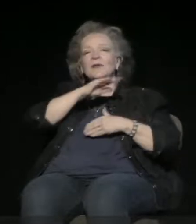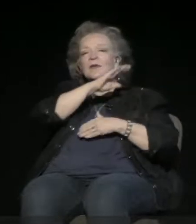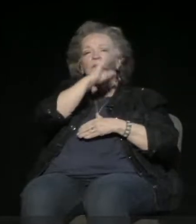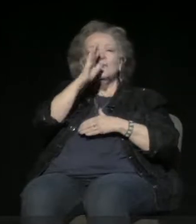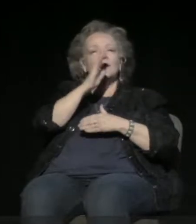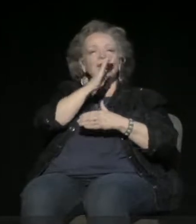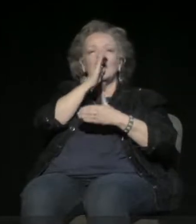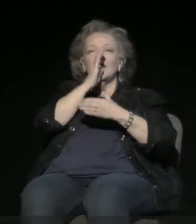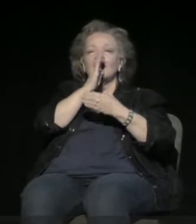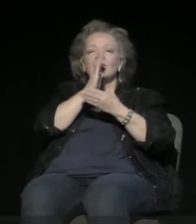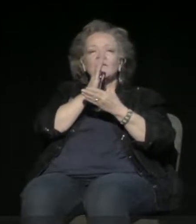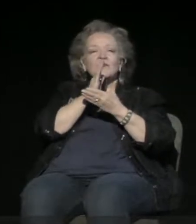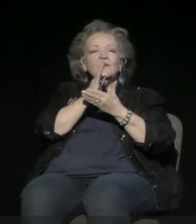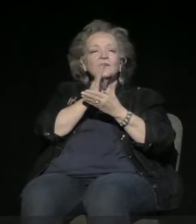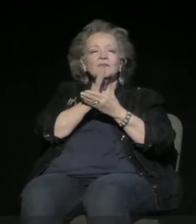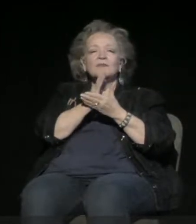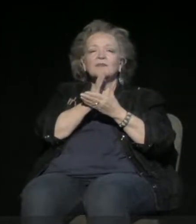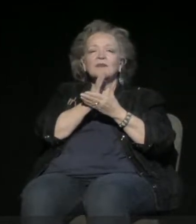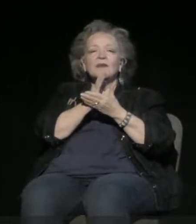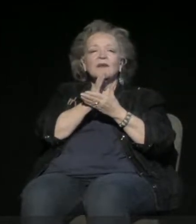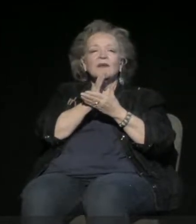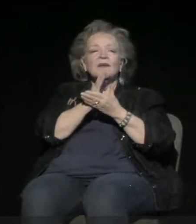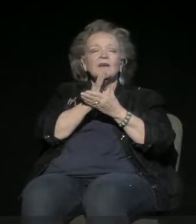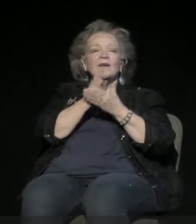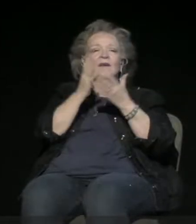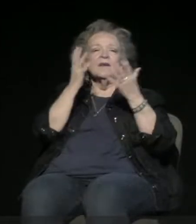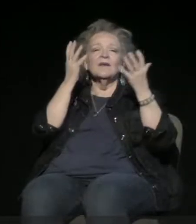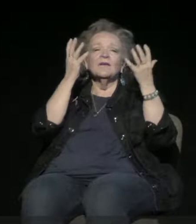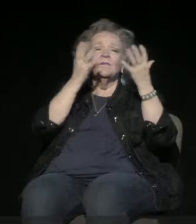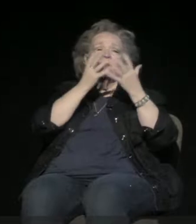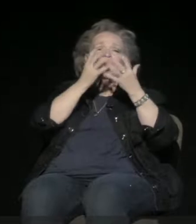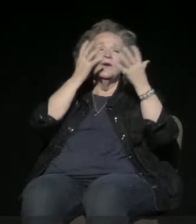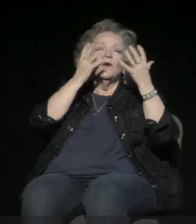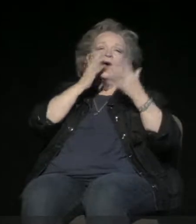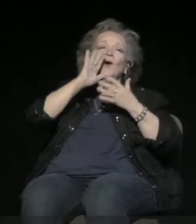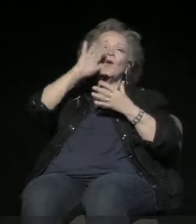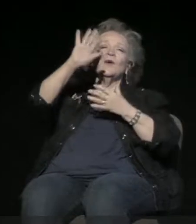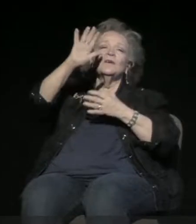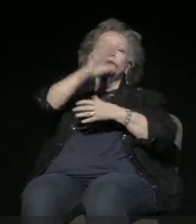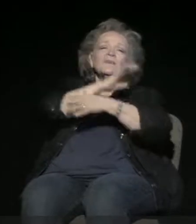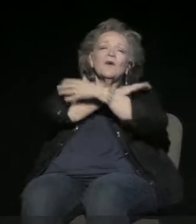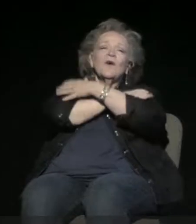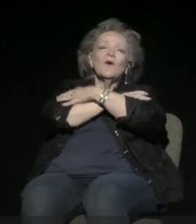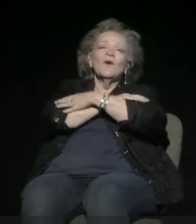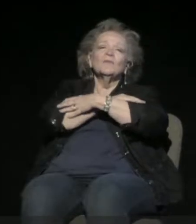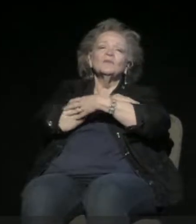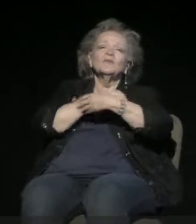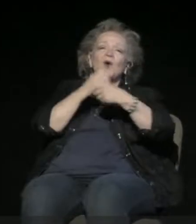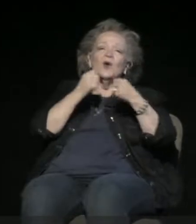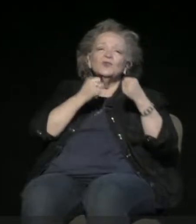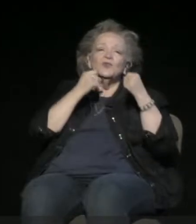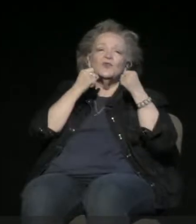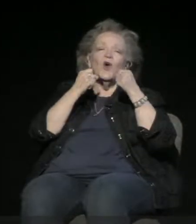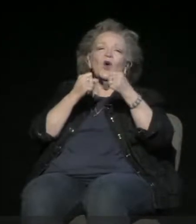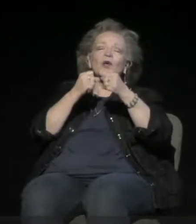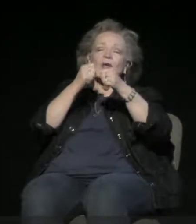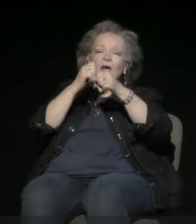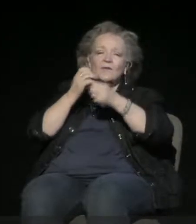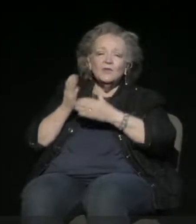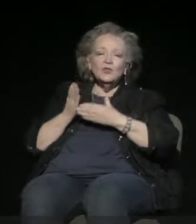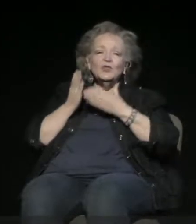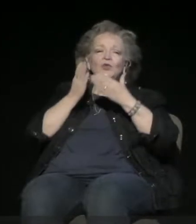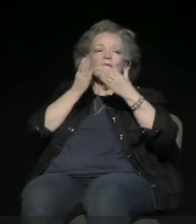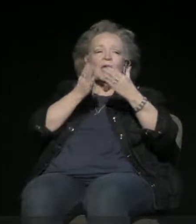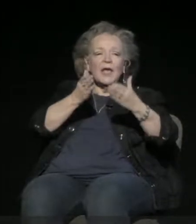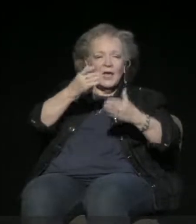to me will never stop. Oh, His arms are strong